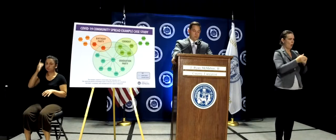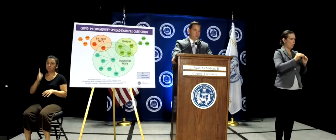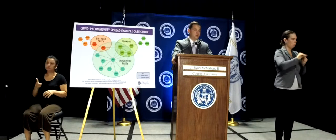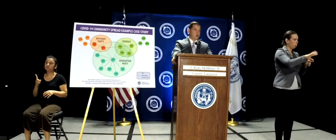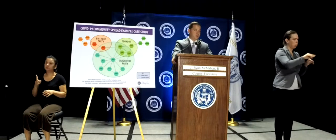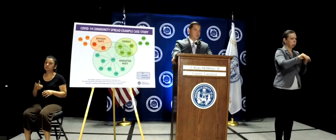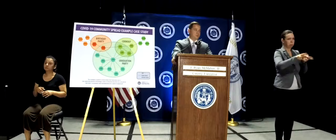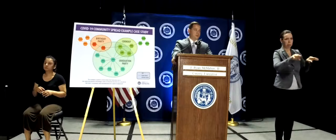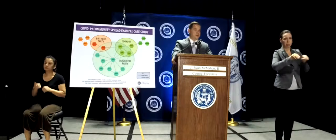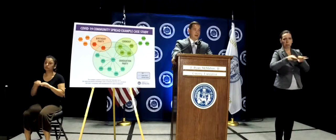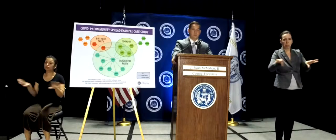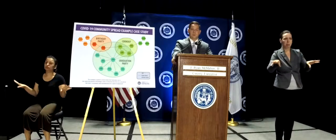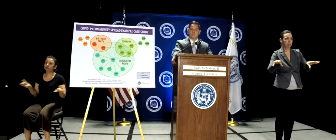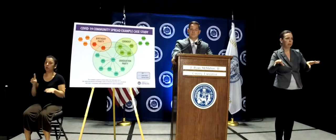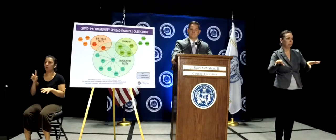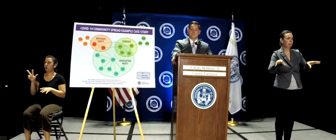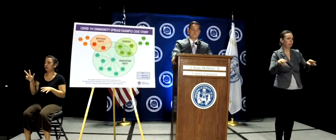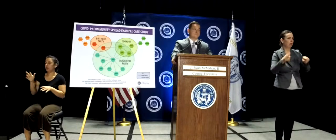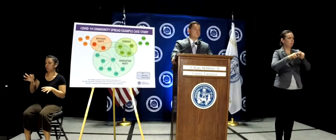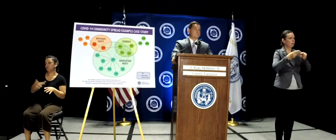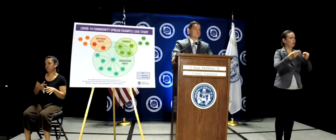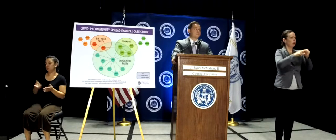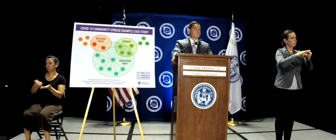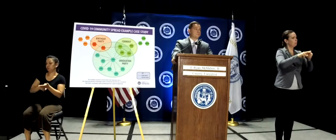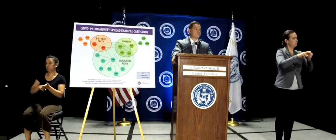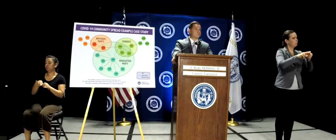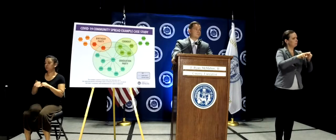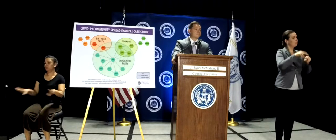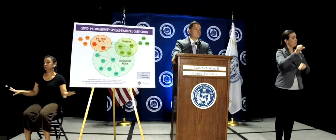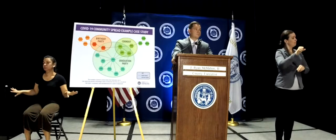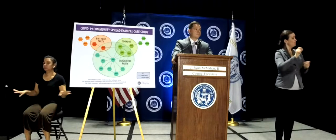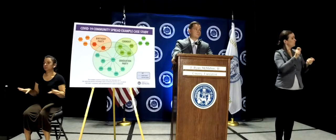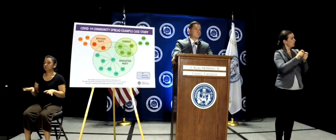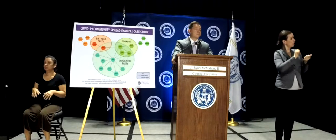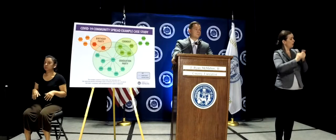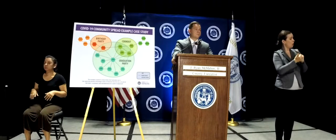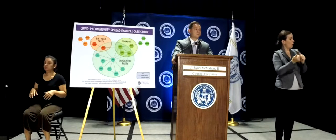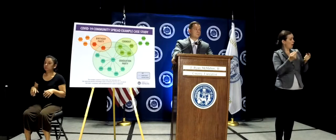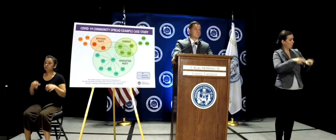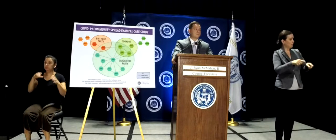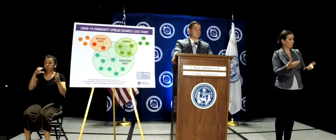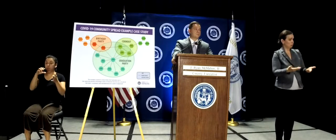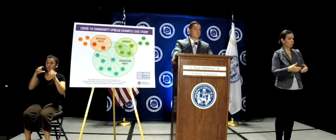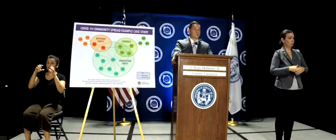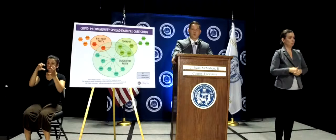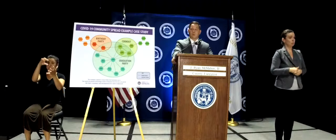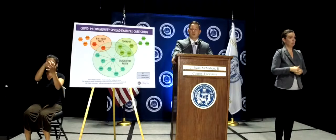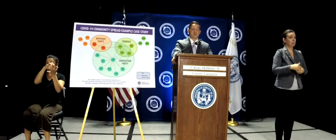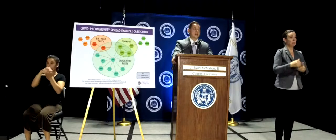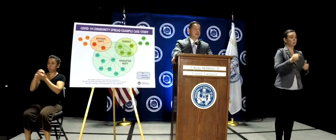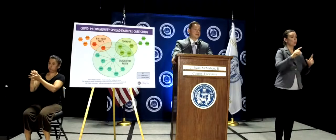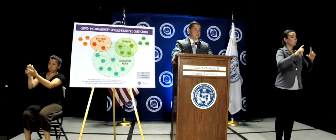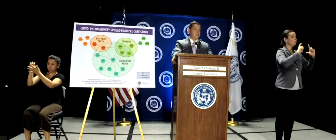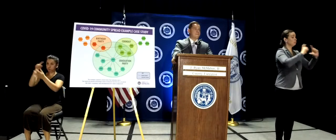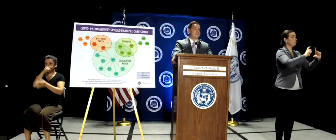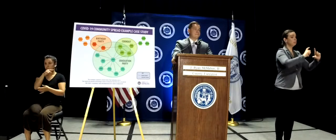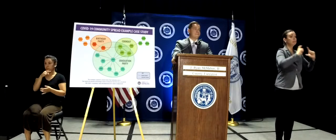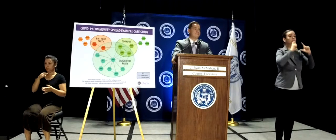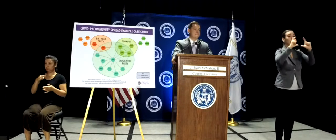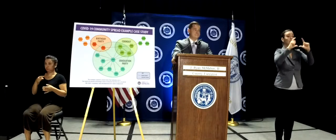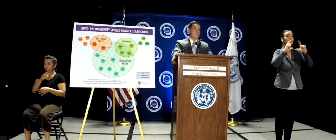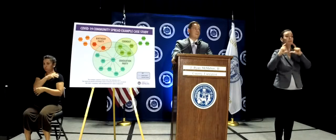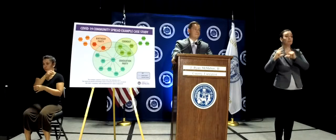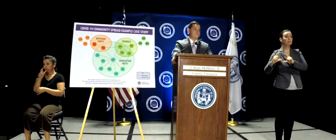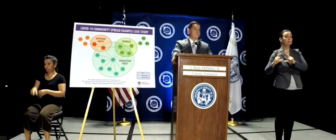accurate portrayal of something that has happened. So does each one of those circles represent more than one case? Represents a case.